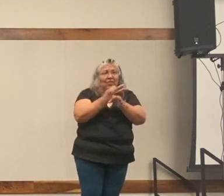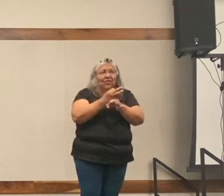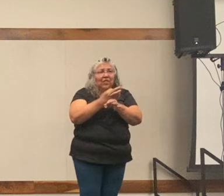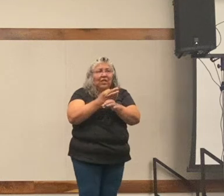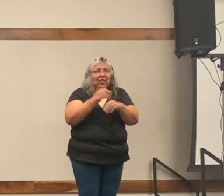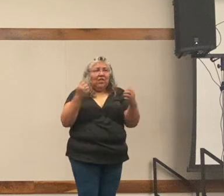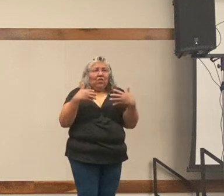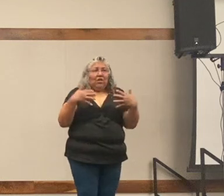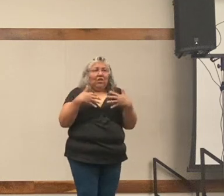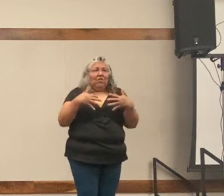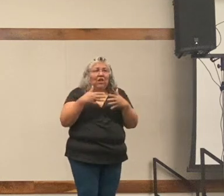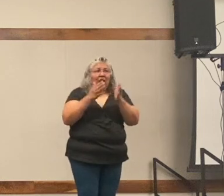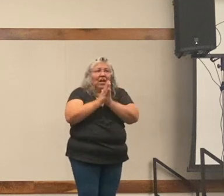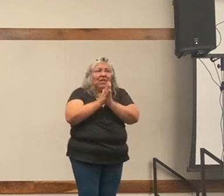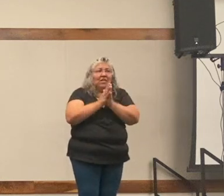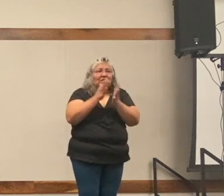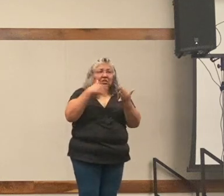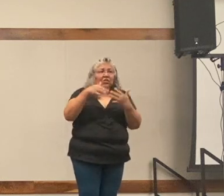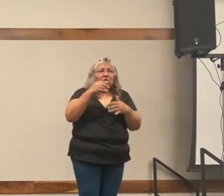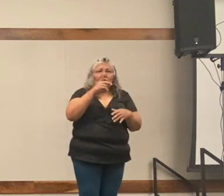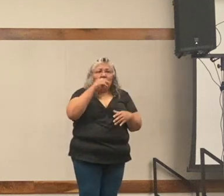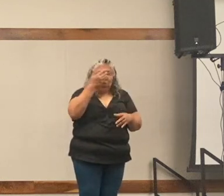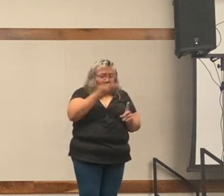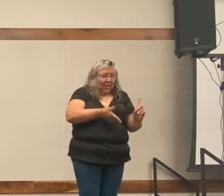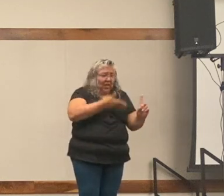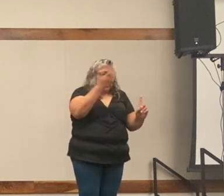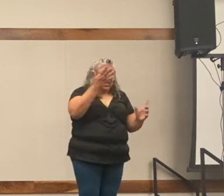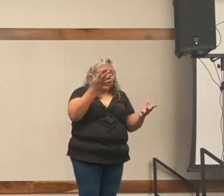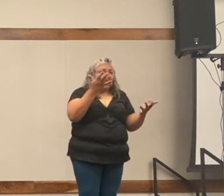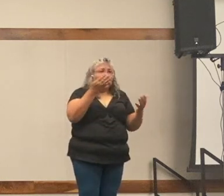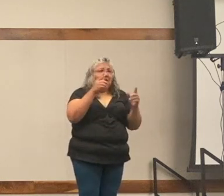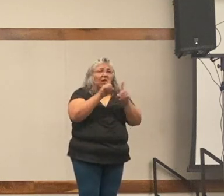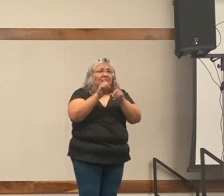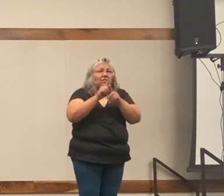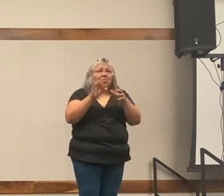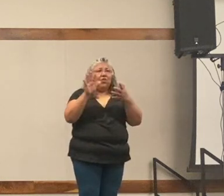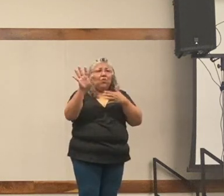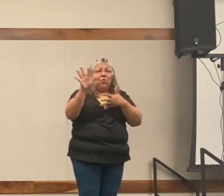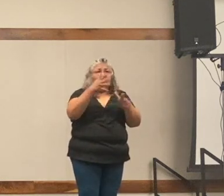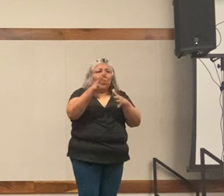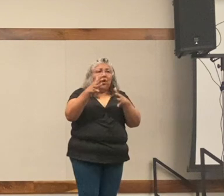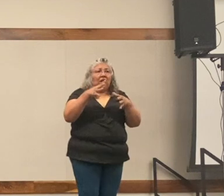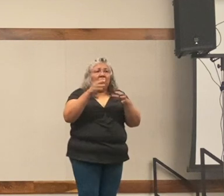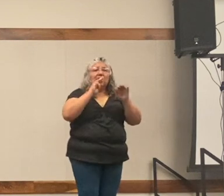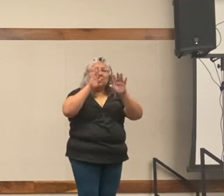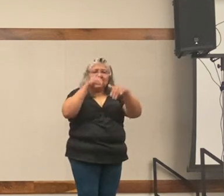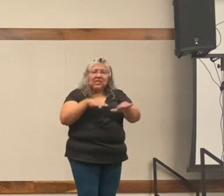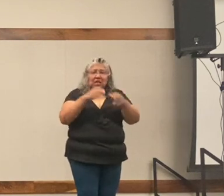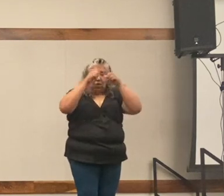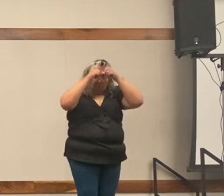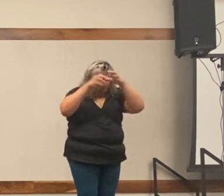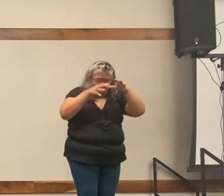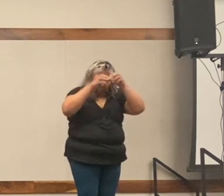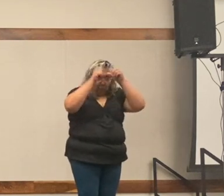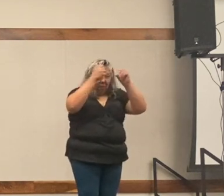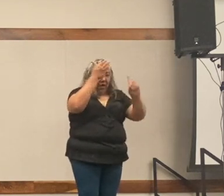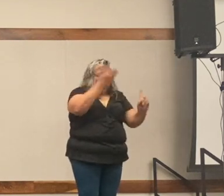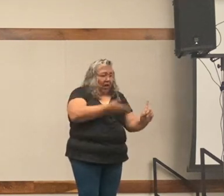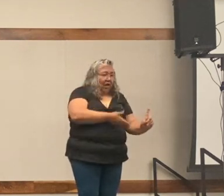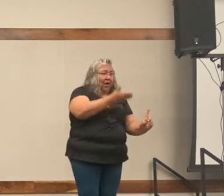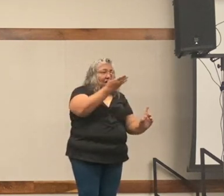they were terrified and asked one another, who is this? Even the wind and the sea obey him. I want you to